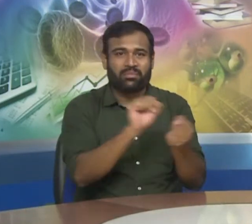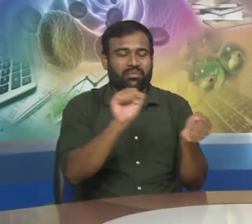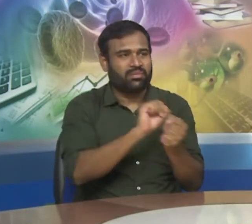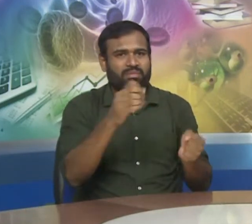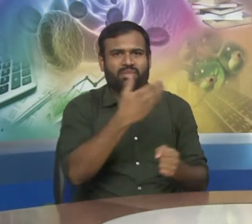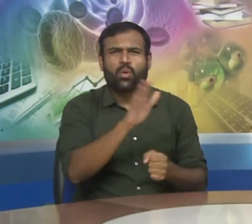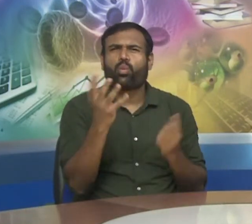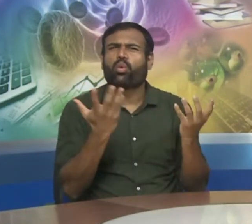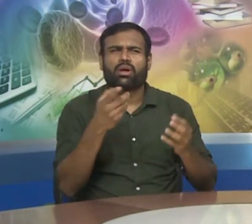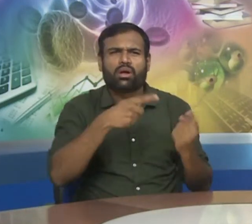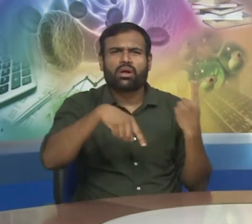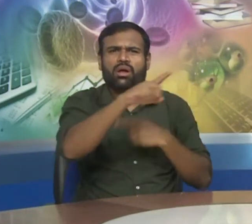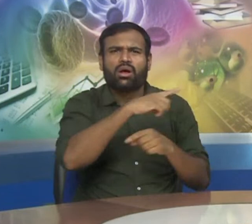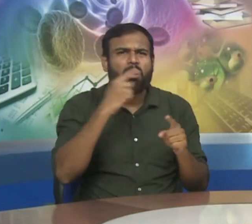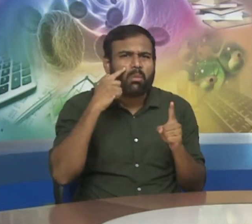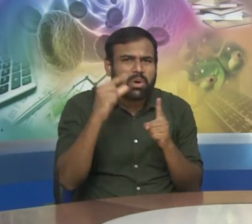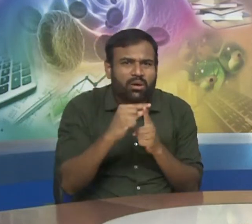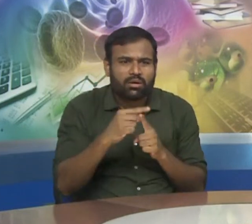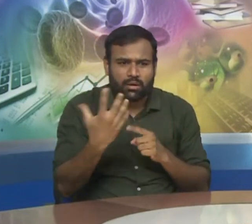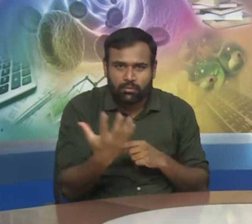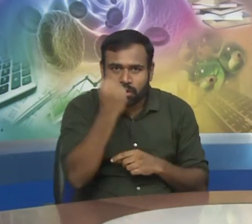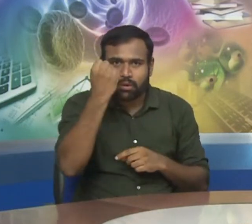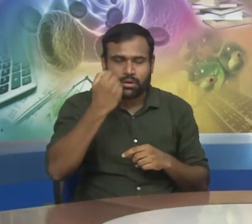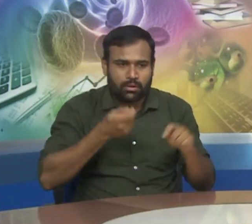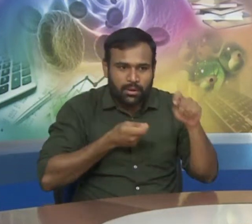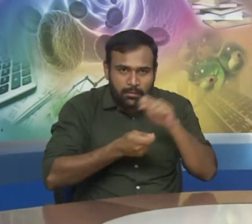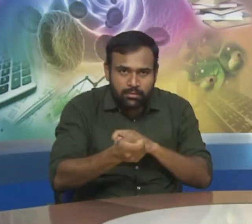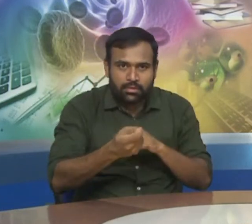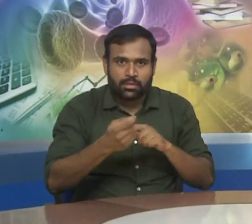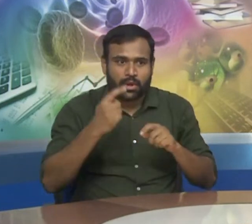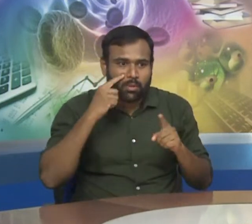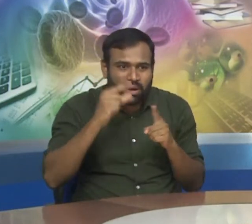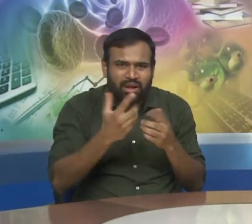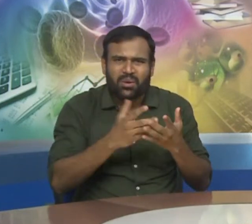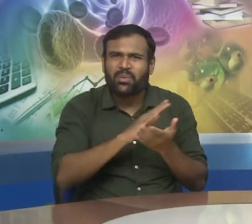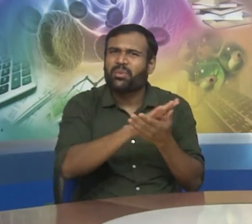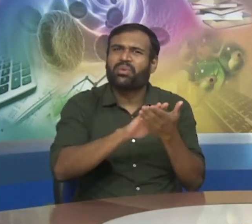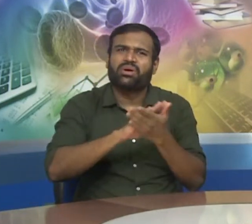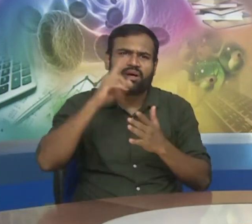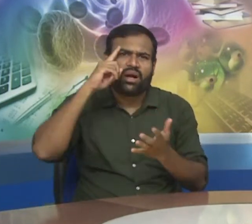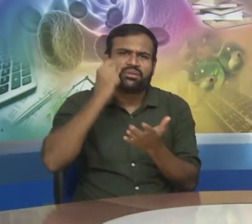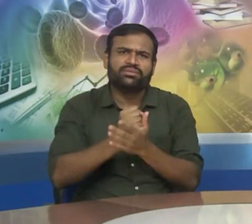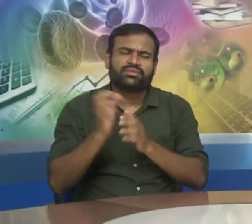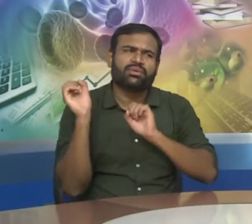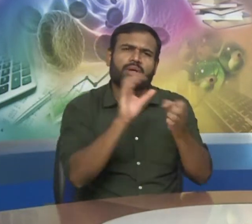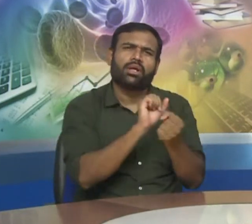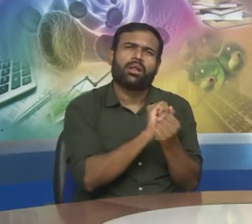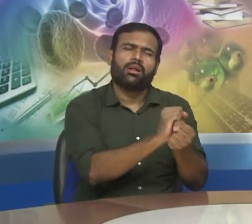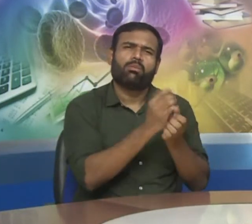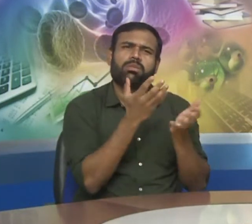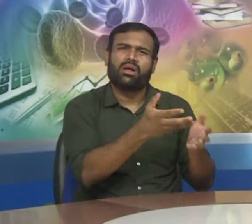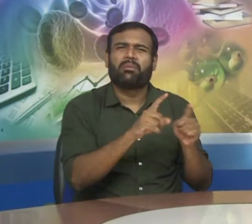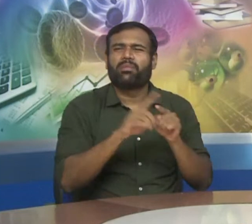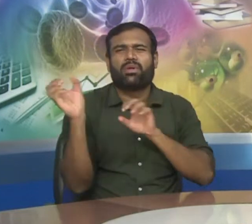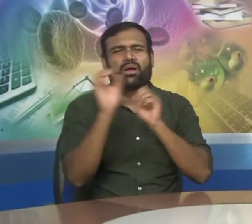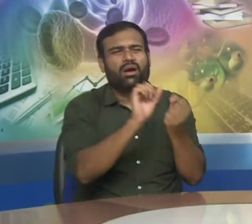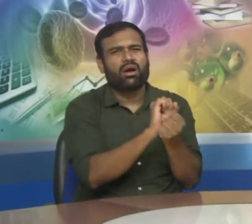The Supreme Court ordered the release of many detainees without trial on the ground of their